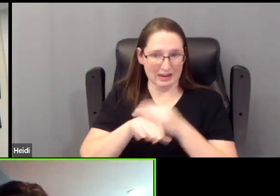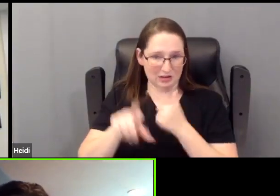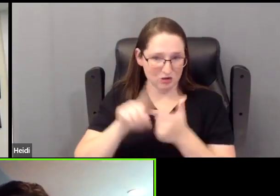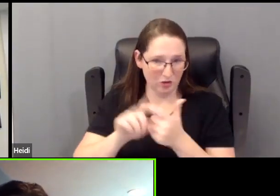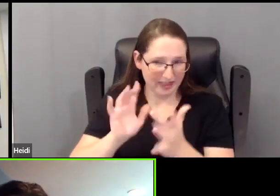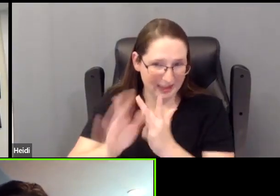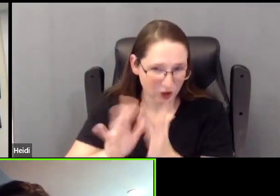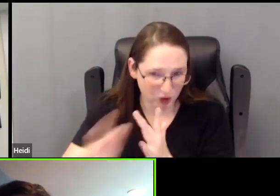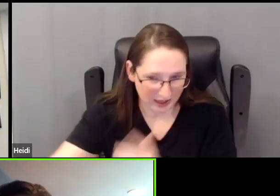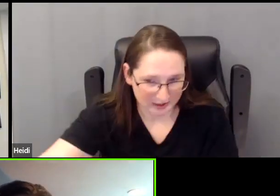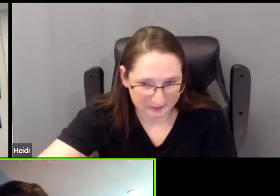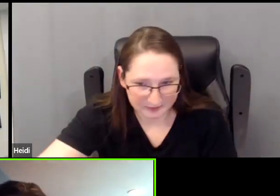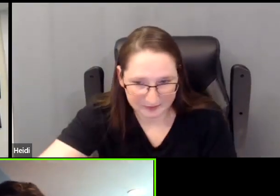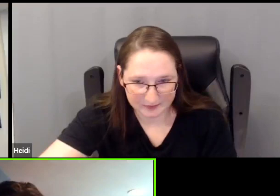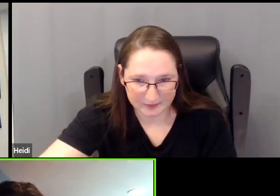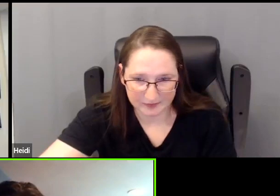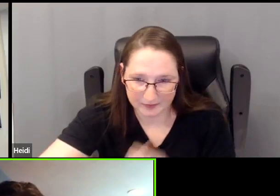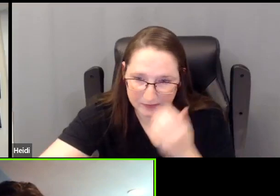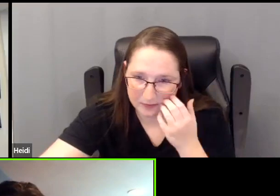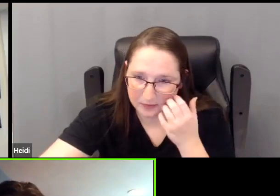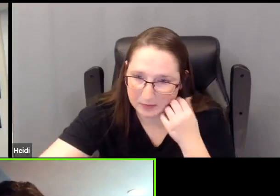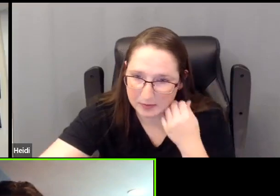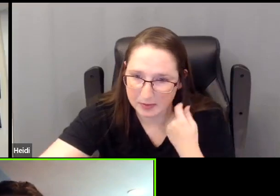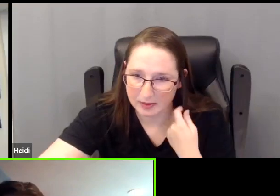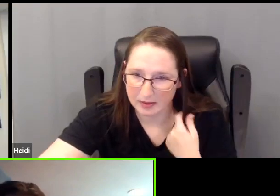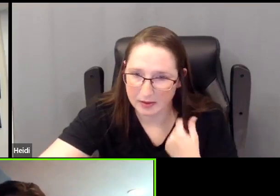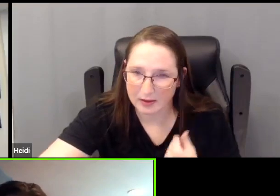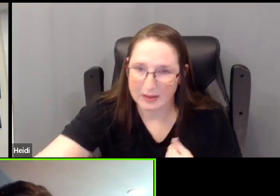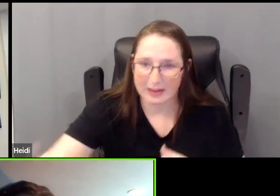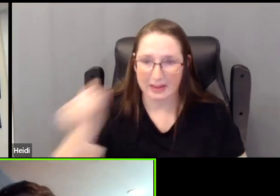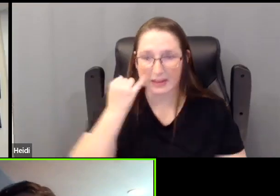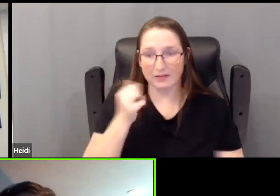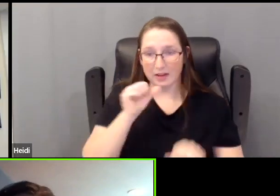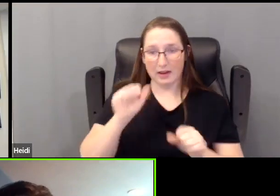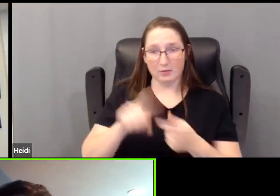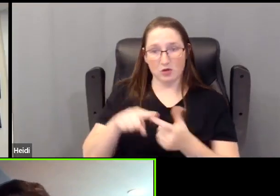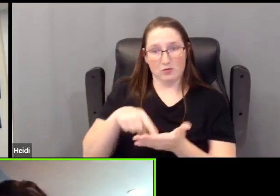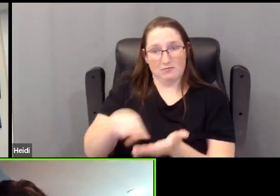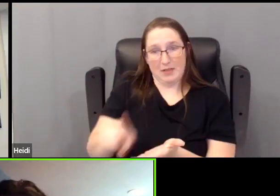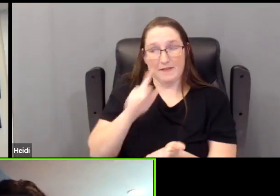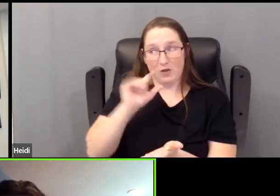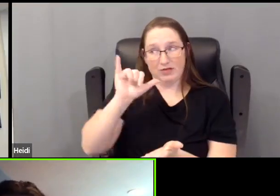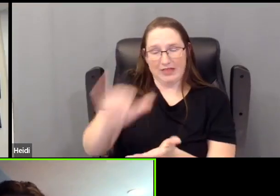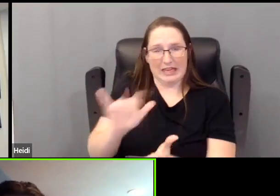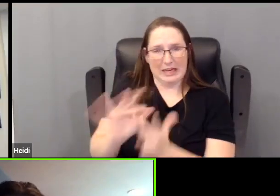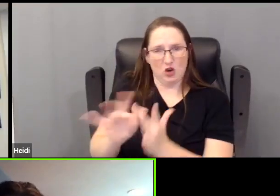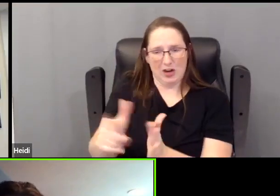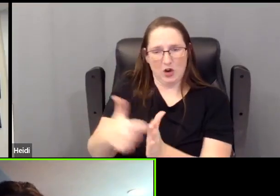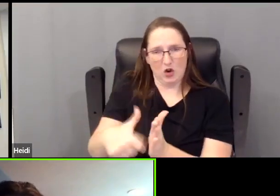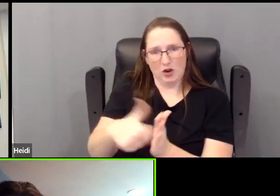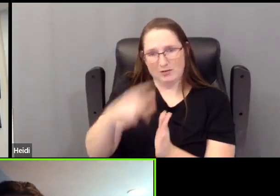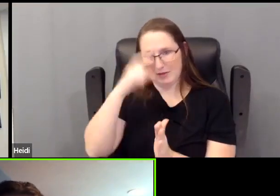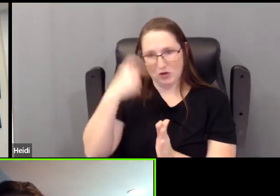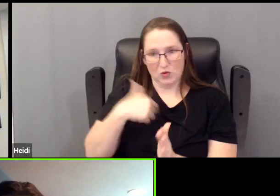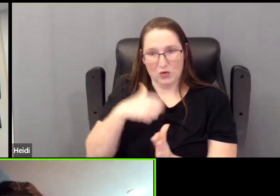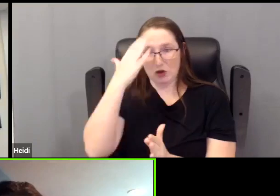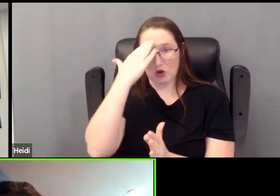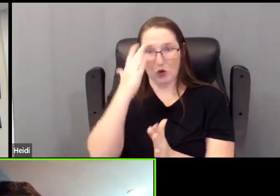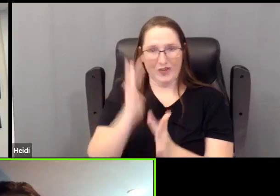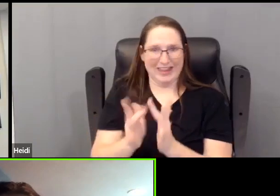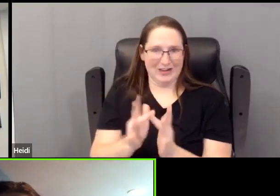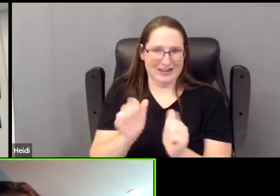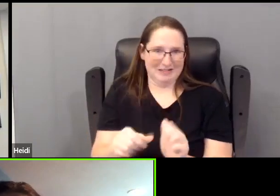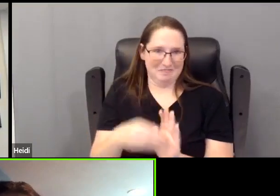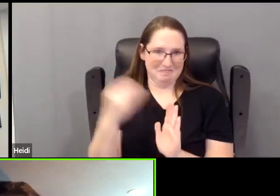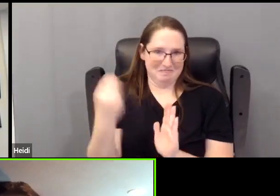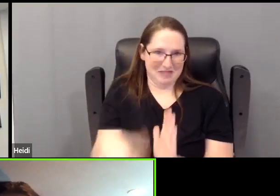internet if they're not able to, pay for the high internet cost, because we all know, the internet can be